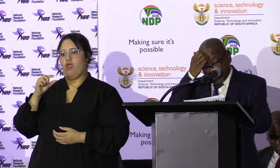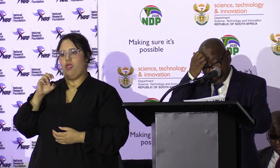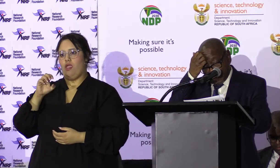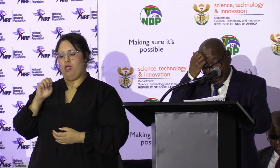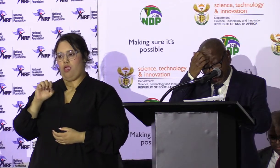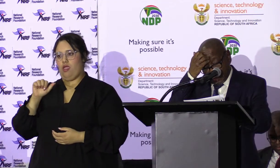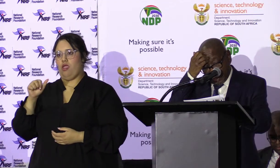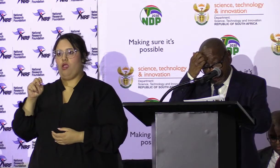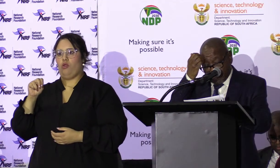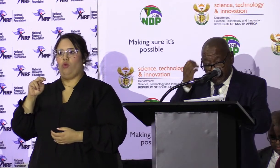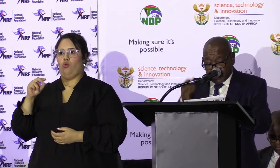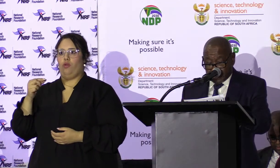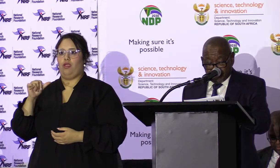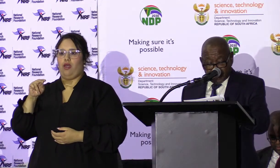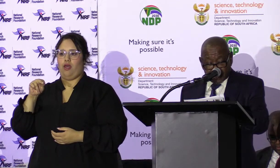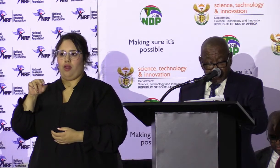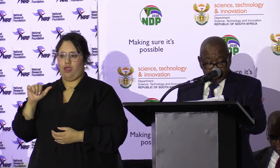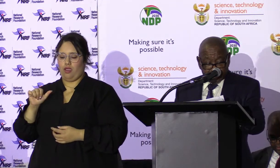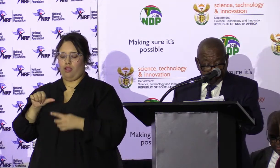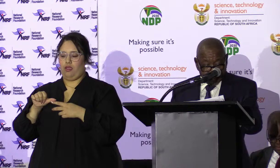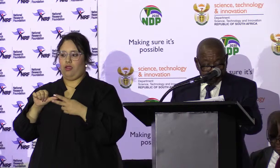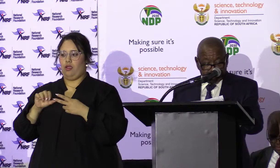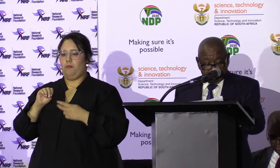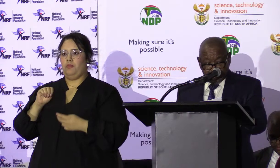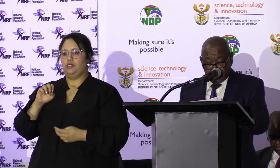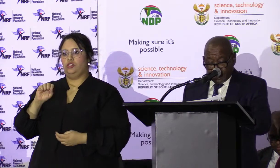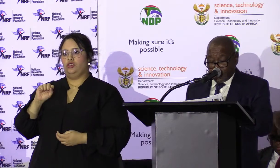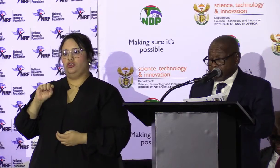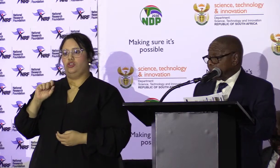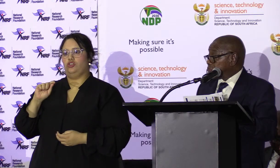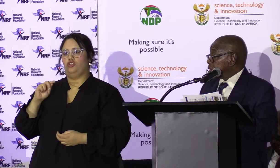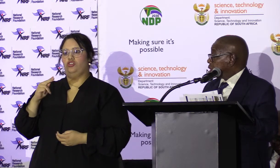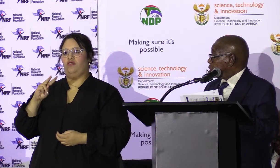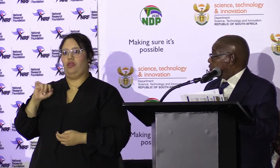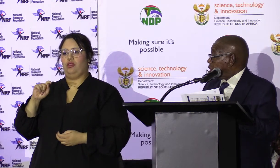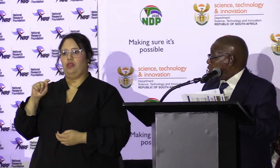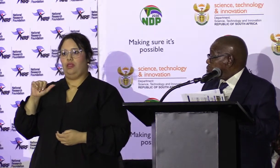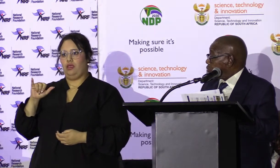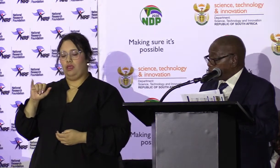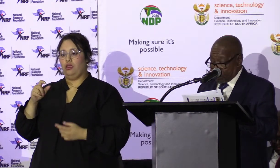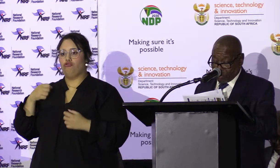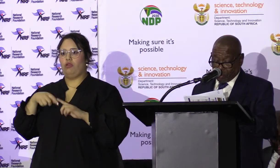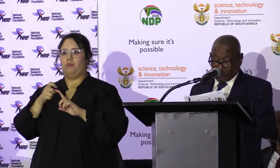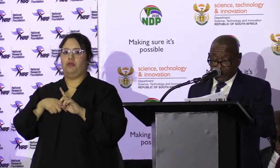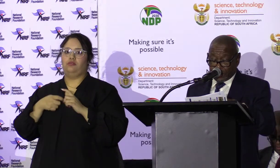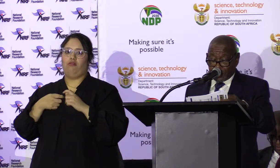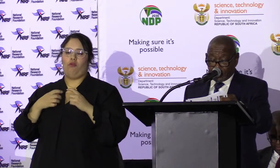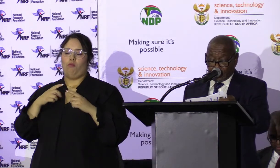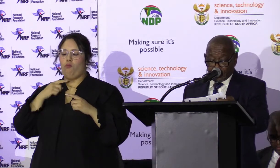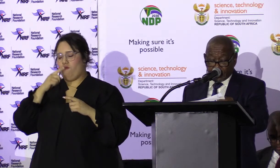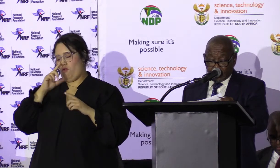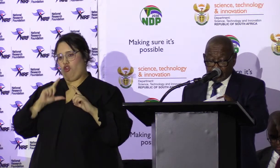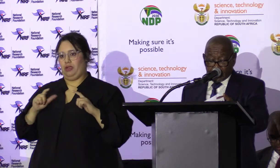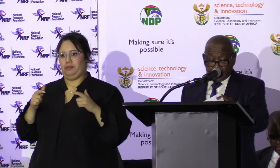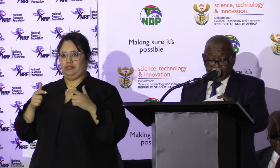Let me also greet Ms. Chiviti, the chairperson of our portfolio